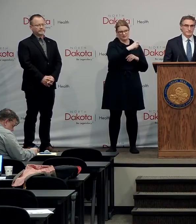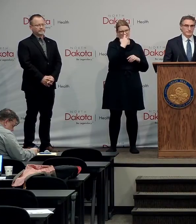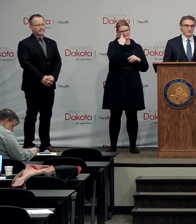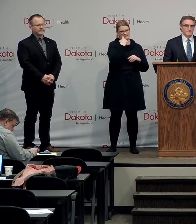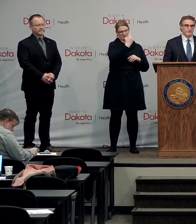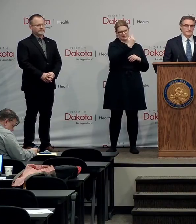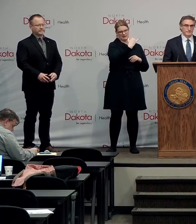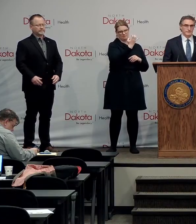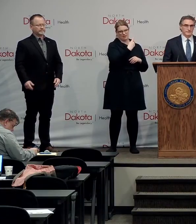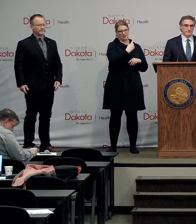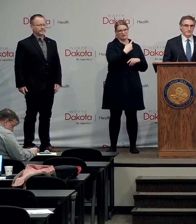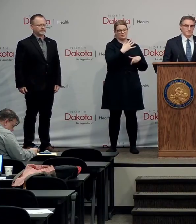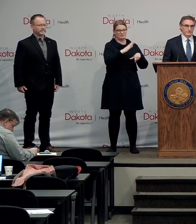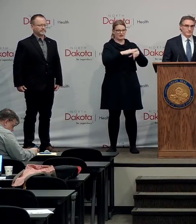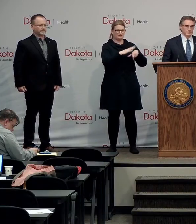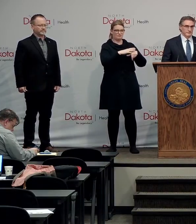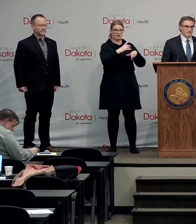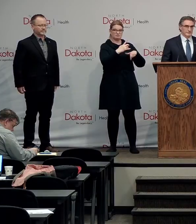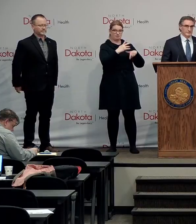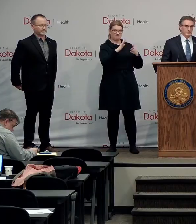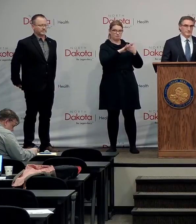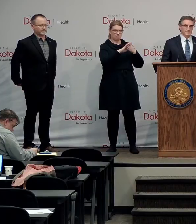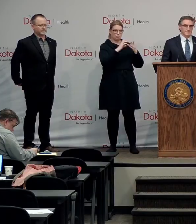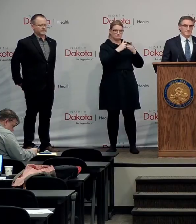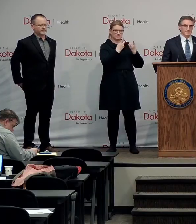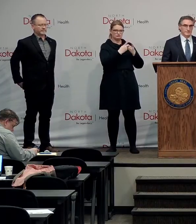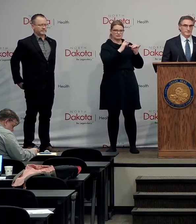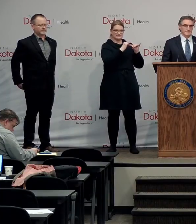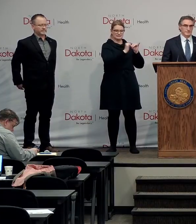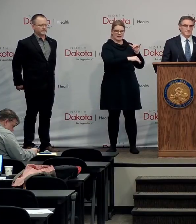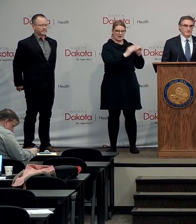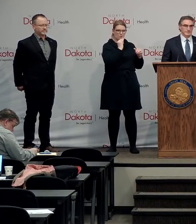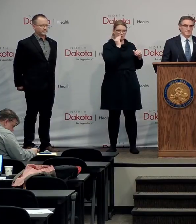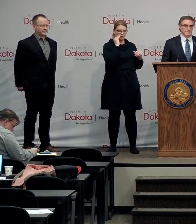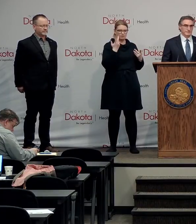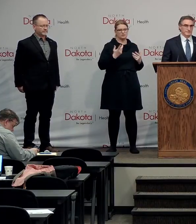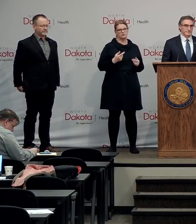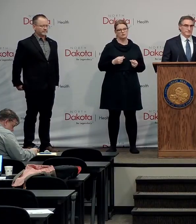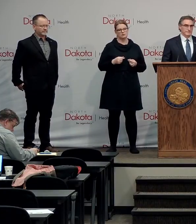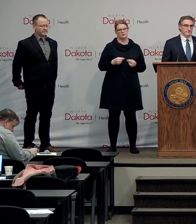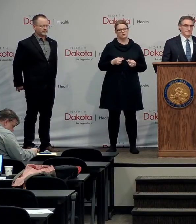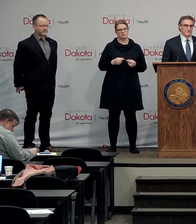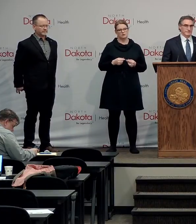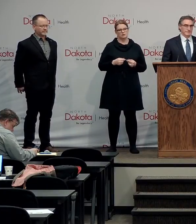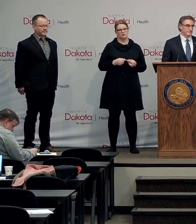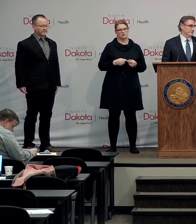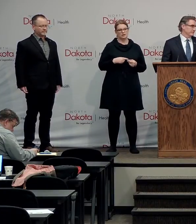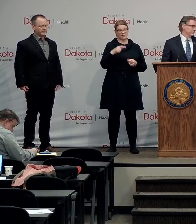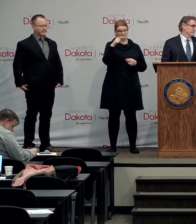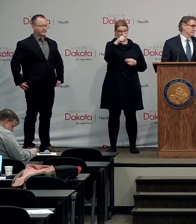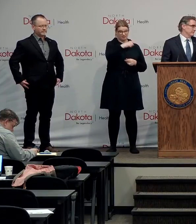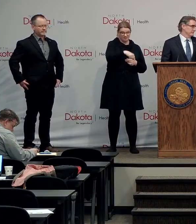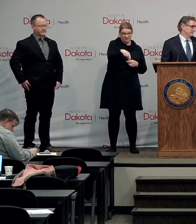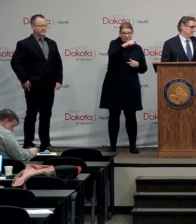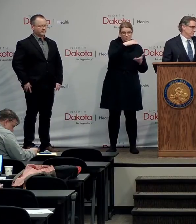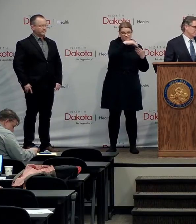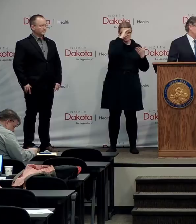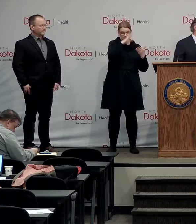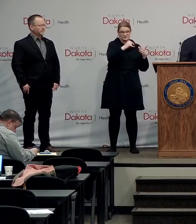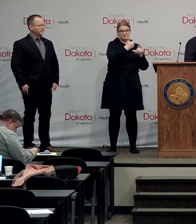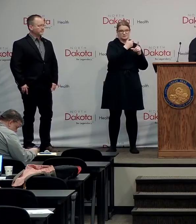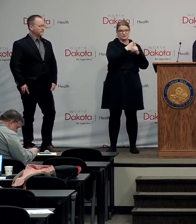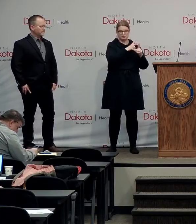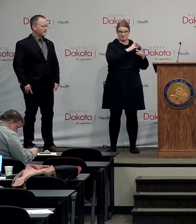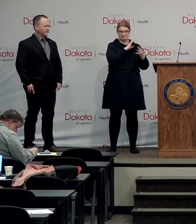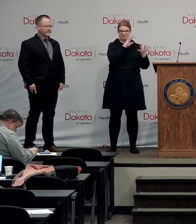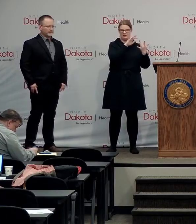came back, and they've been advised by the school district to stay at home. We're wondering if they've been in touch with the health department, and what sort of guidance has the